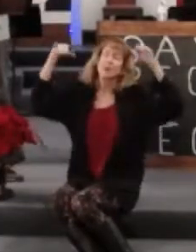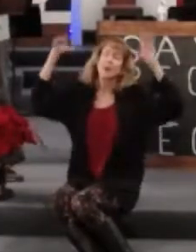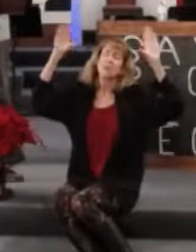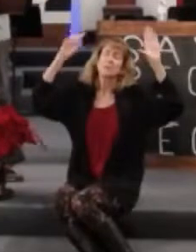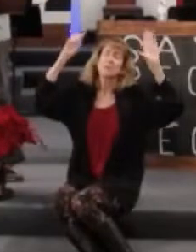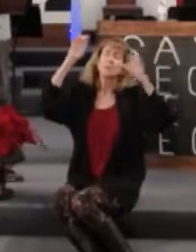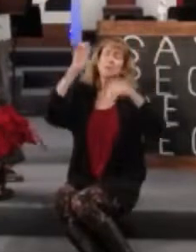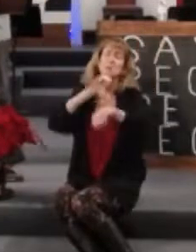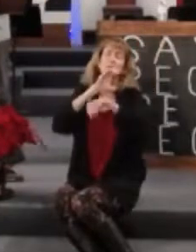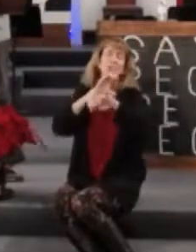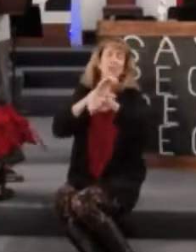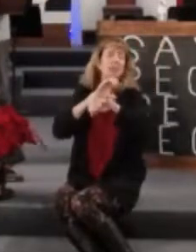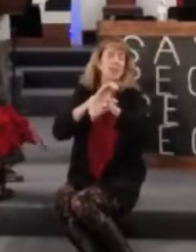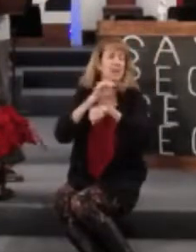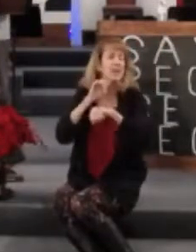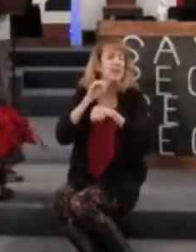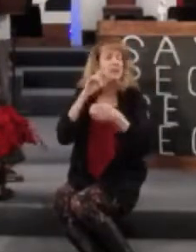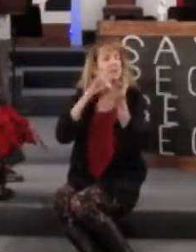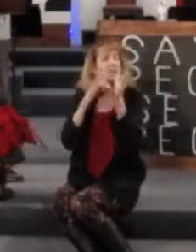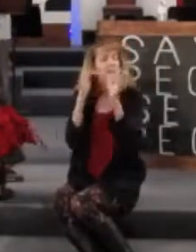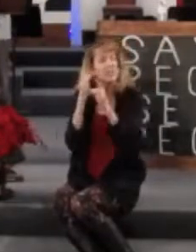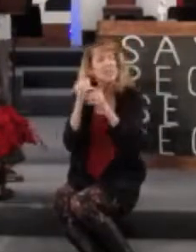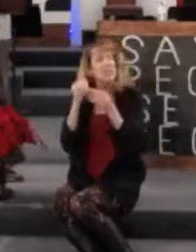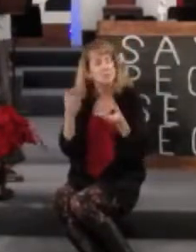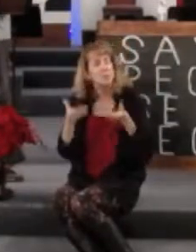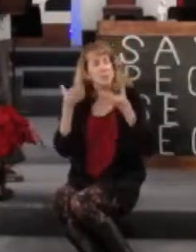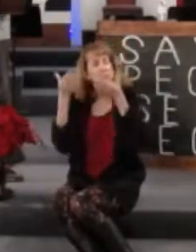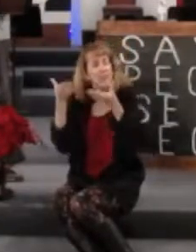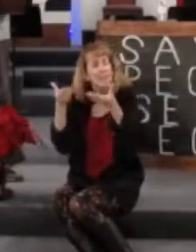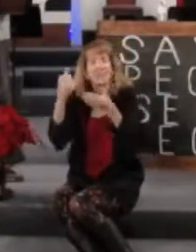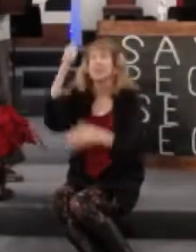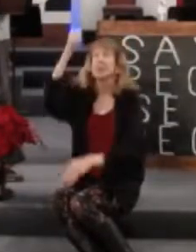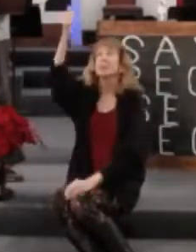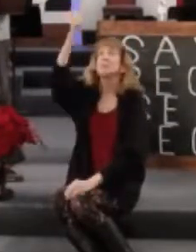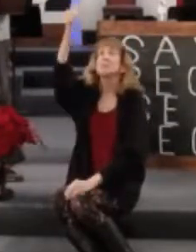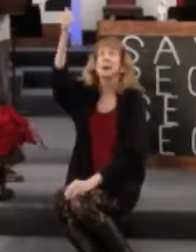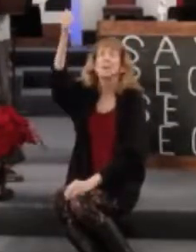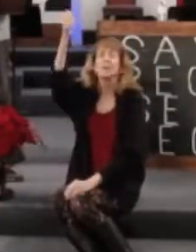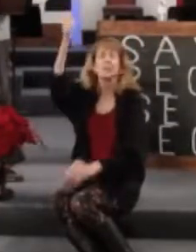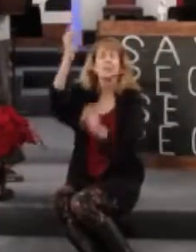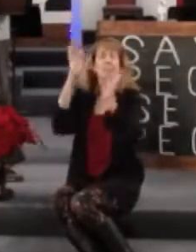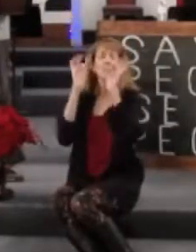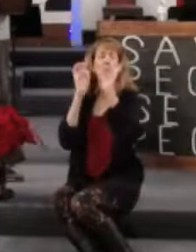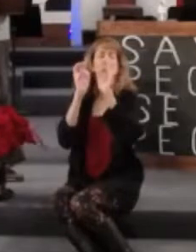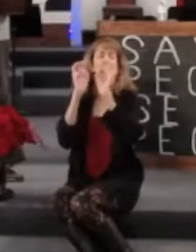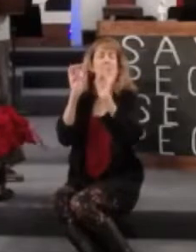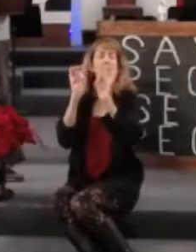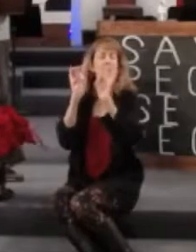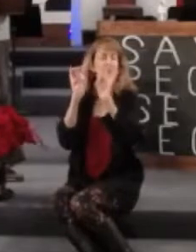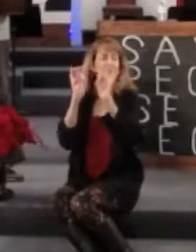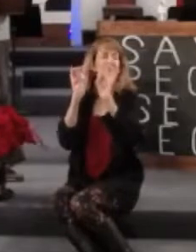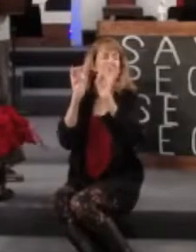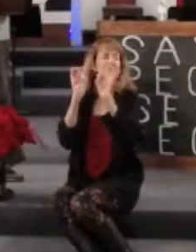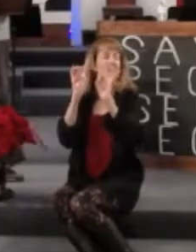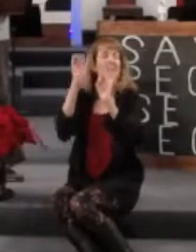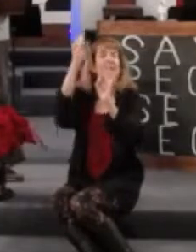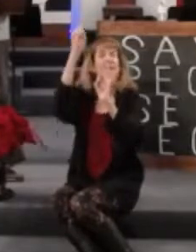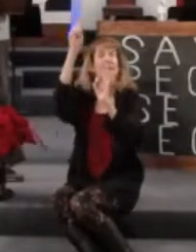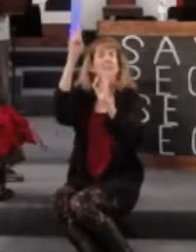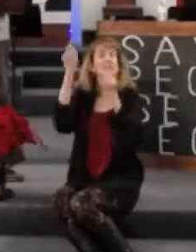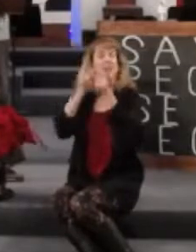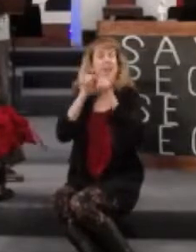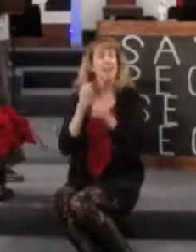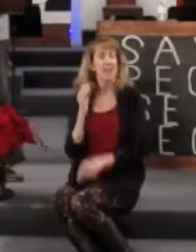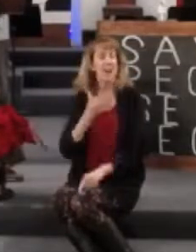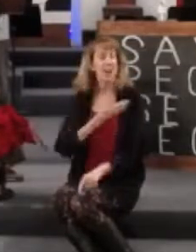He sanctified and cleansed her so he could present himself with a perfect, holy bride.